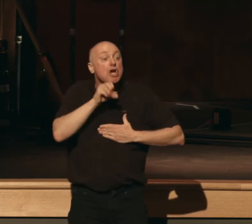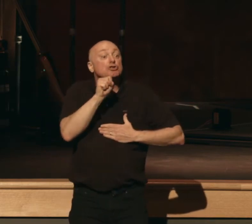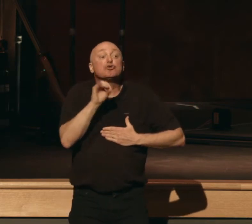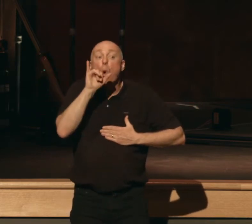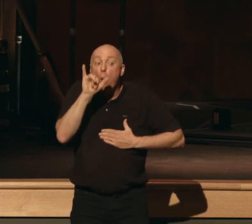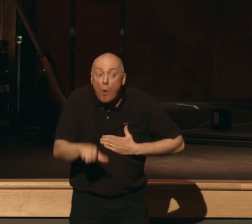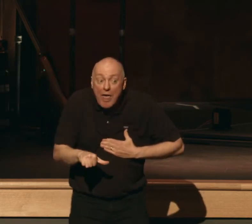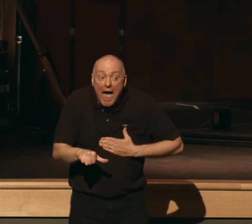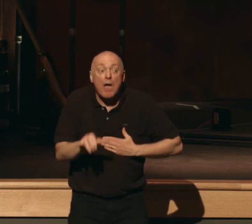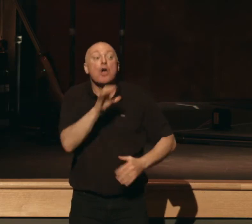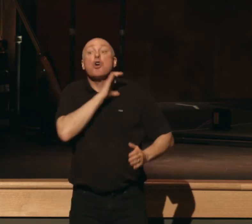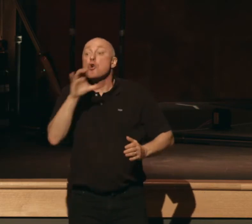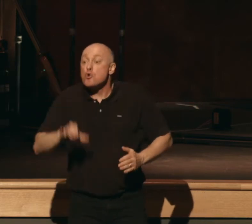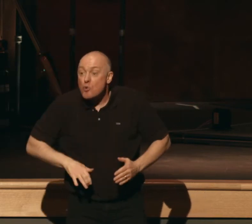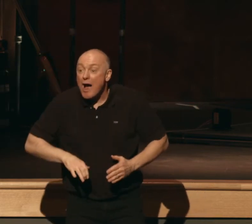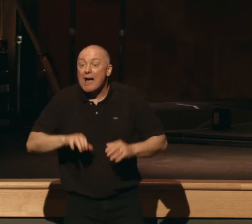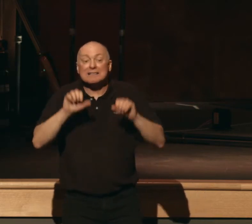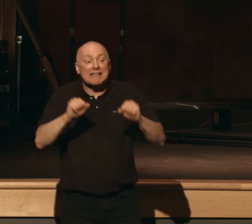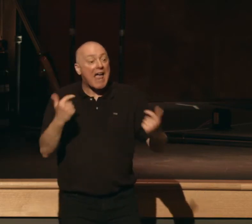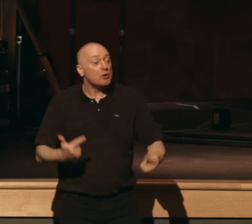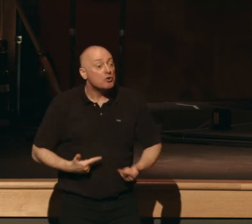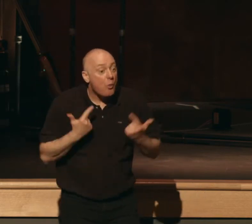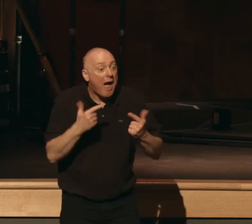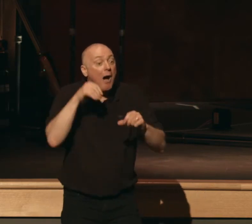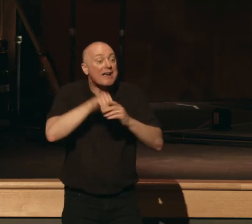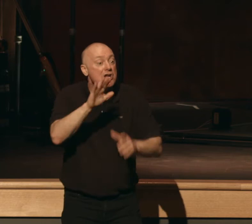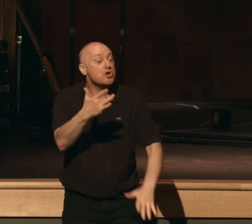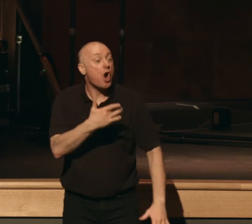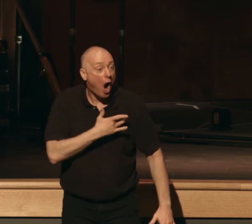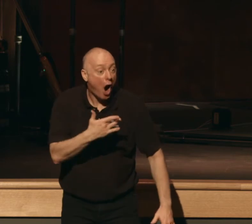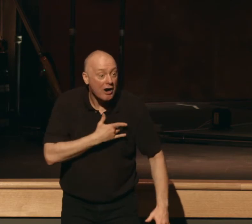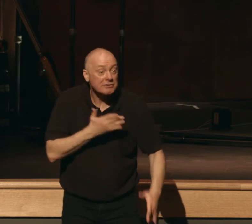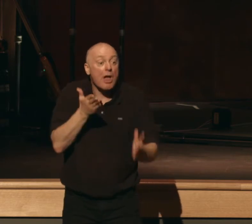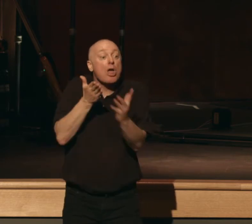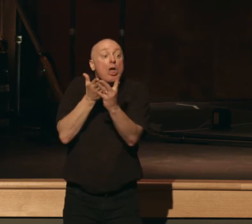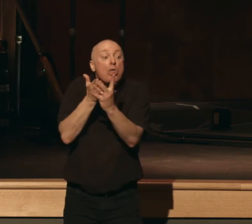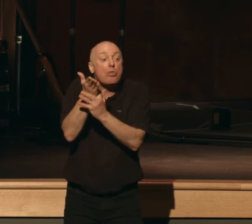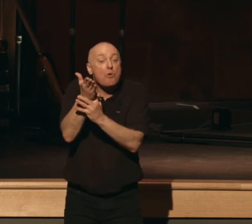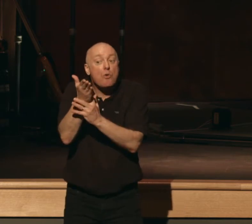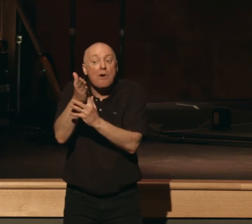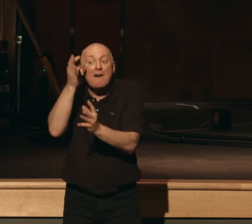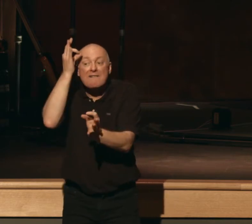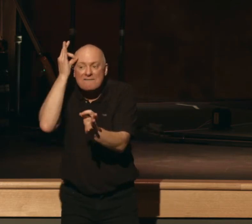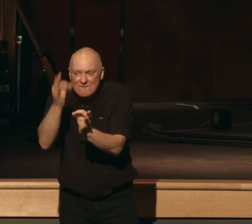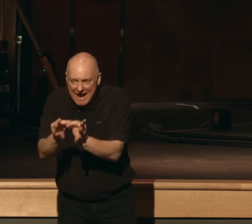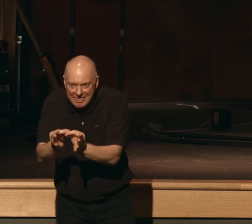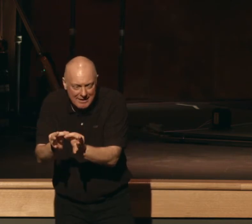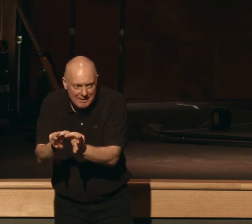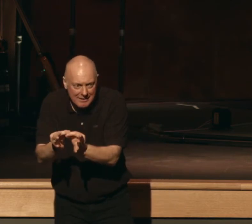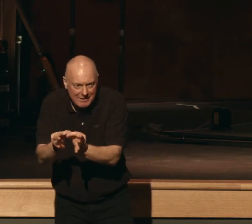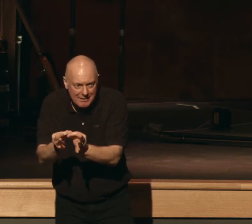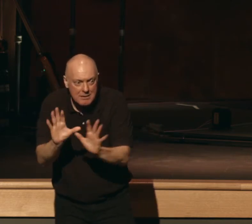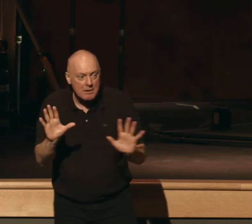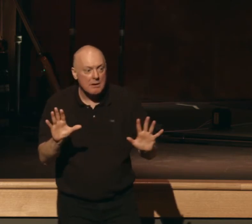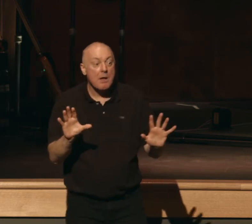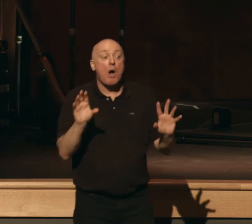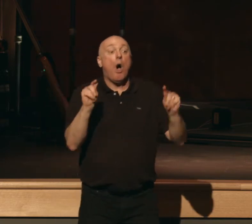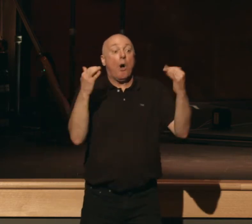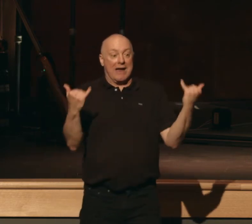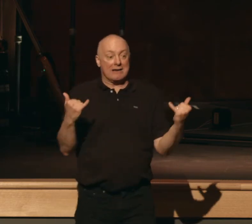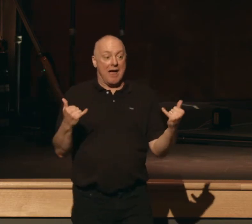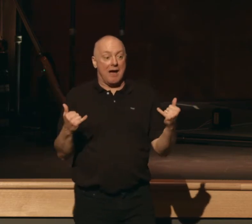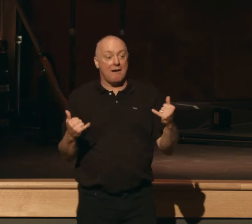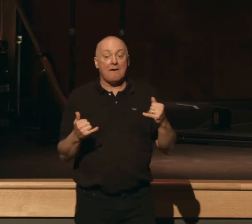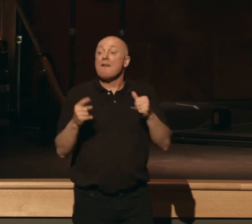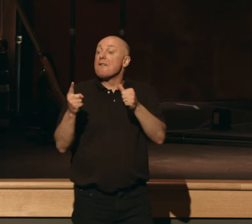that Christ may dwell in your hearts through faith." And that leads us right into our first